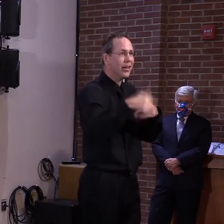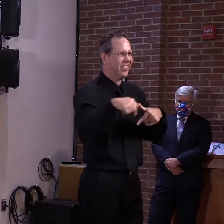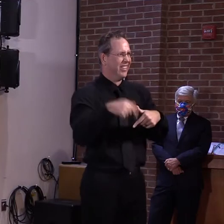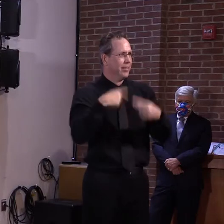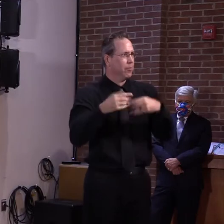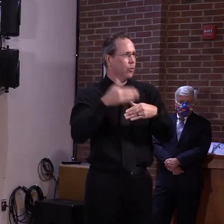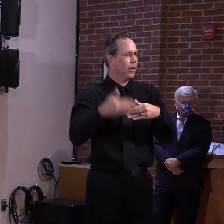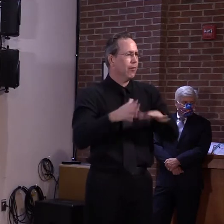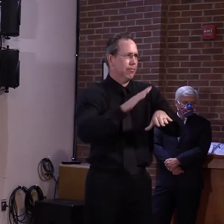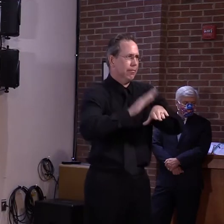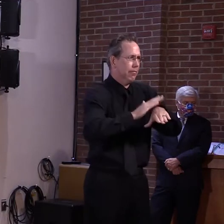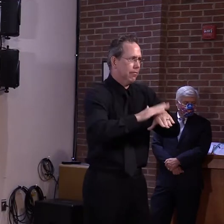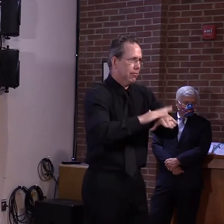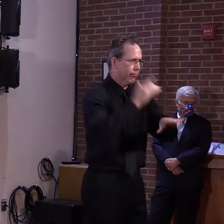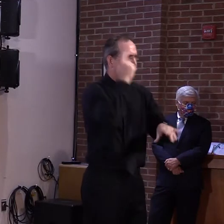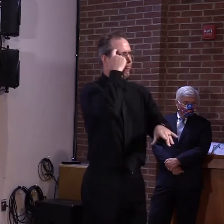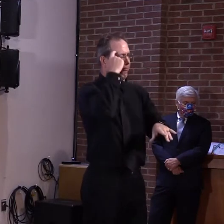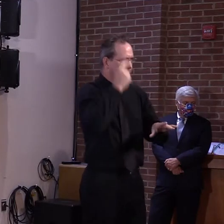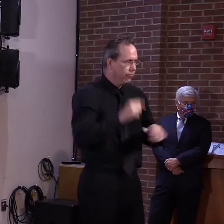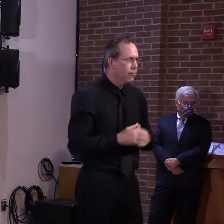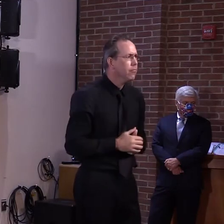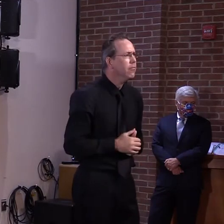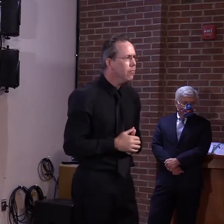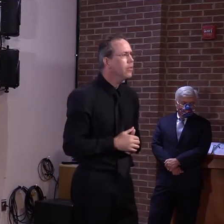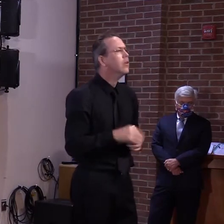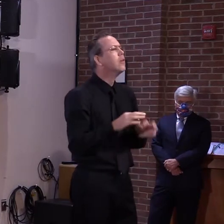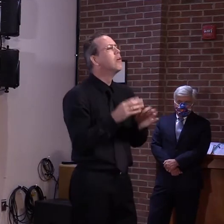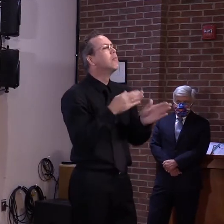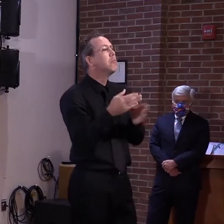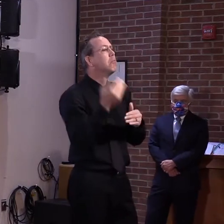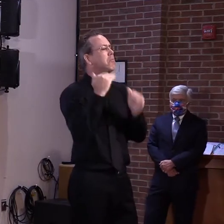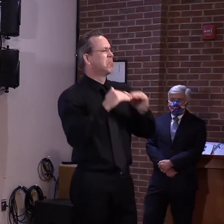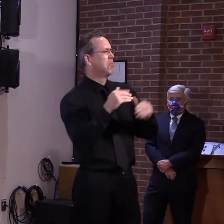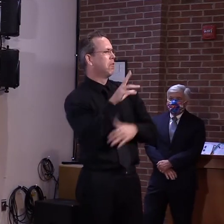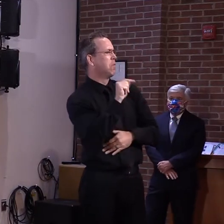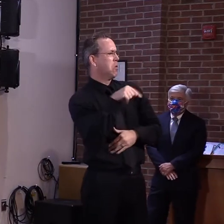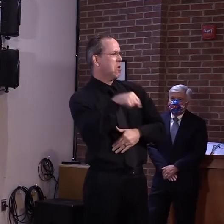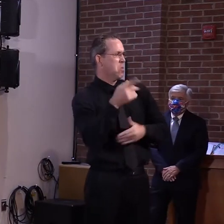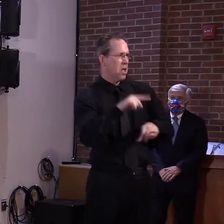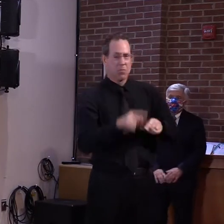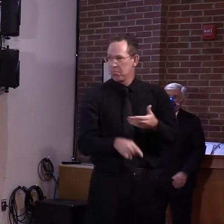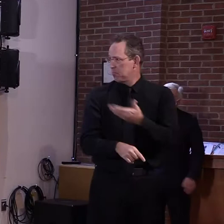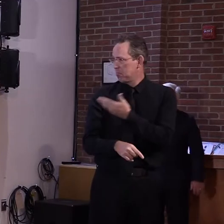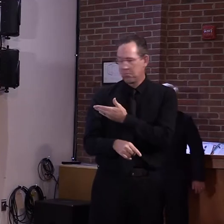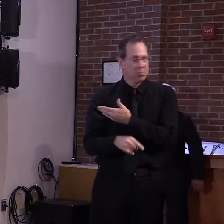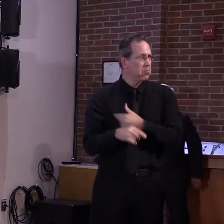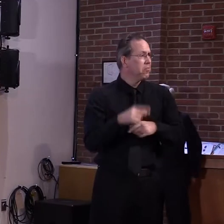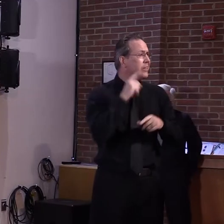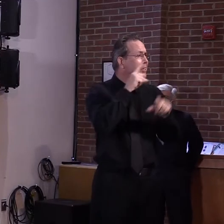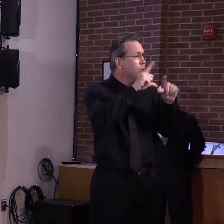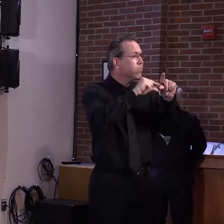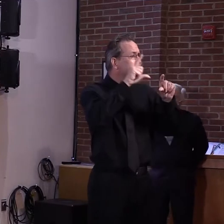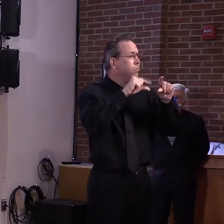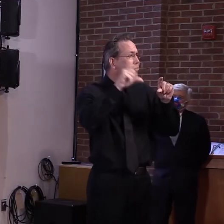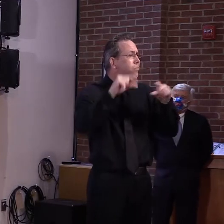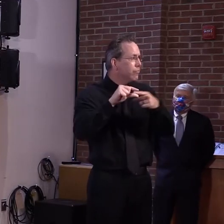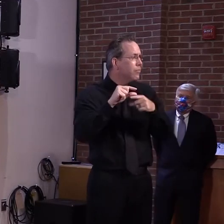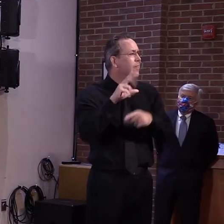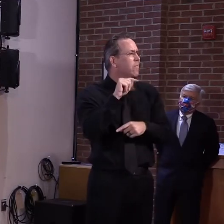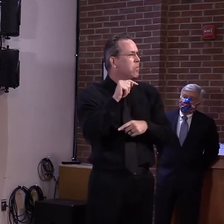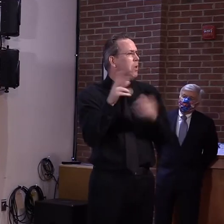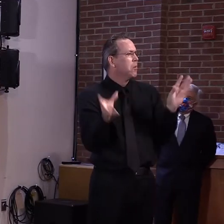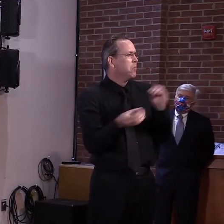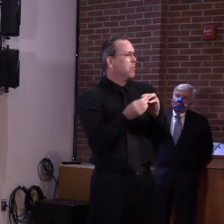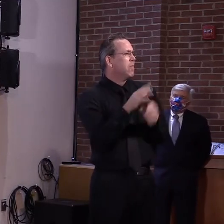here in Vermont, like we said, numbers are pretty consistent here. You saw that we added 52 new cases this week. Vermont continues to have the